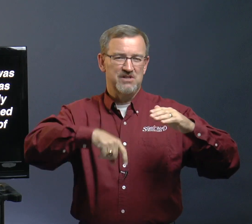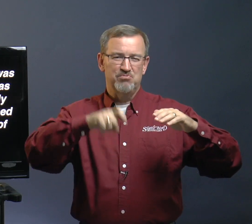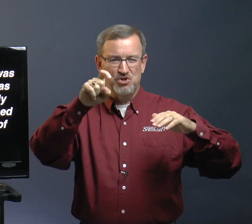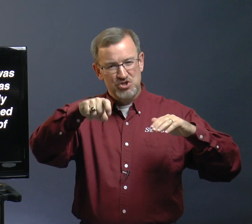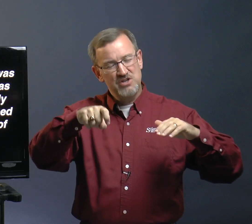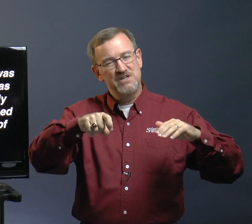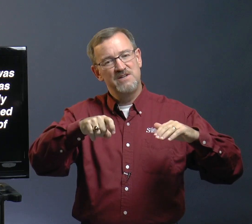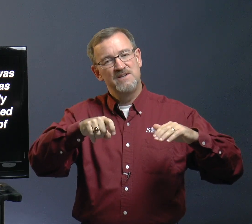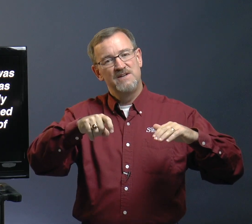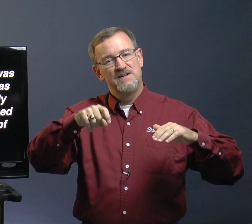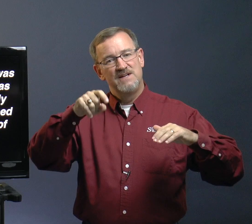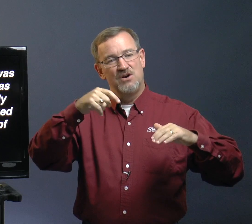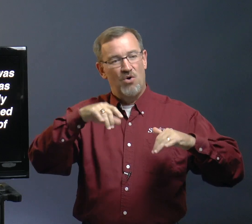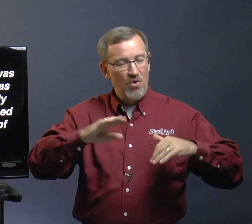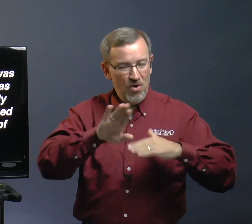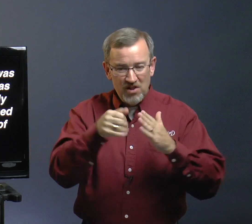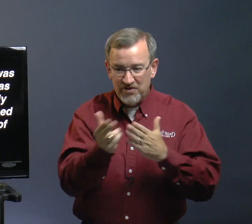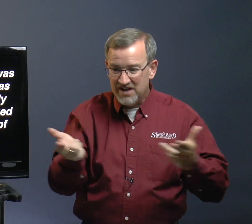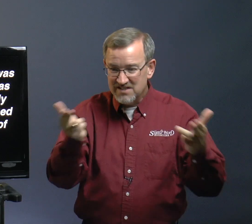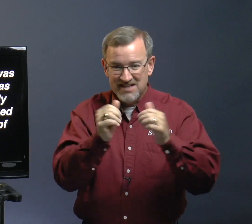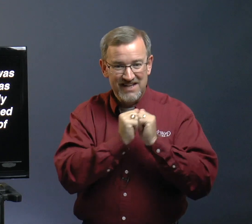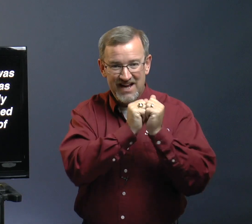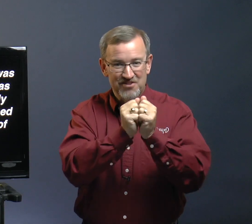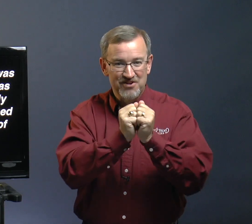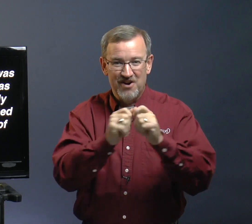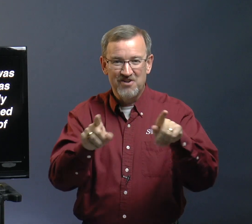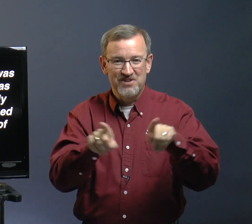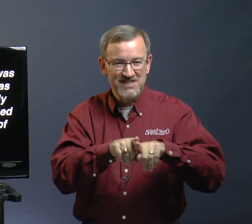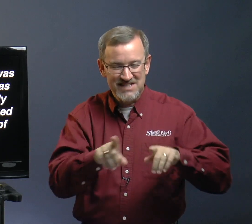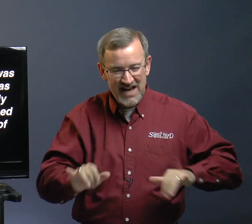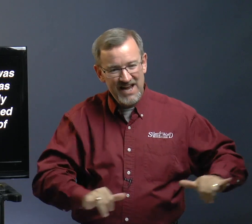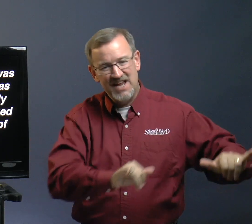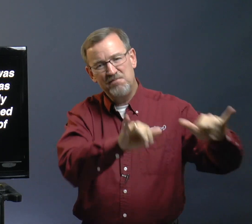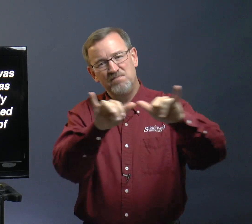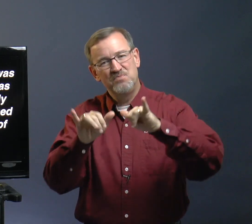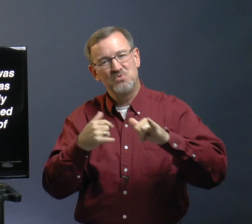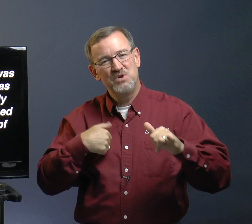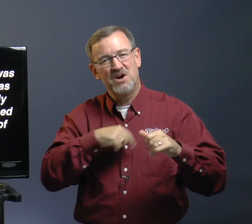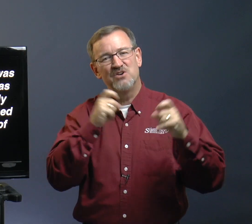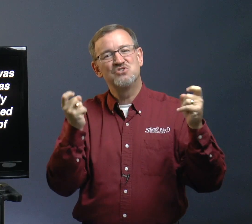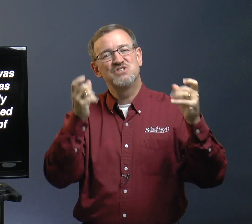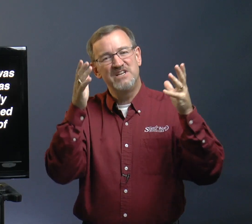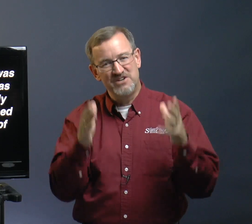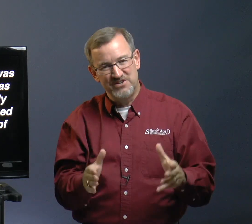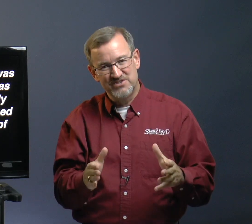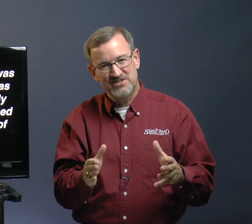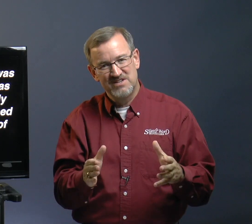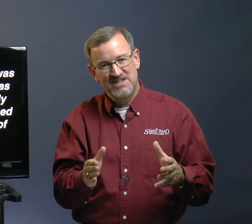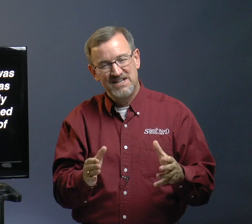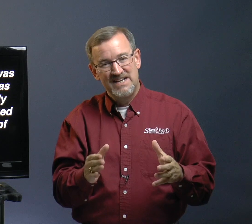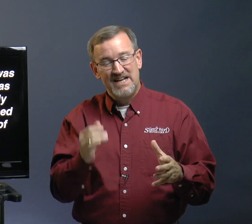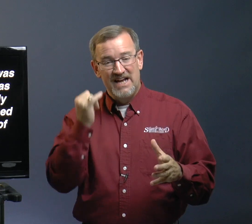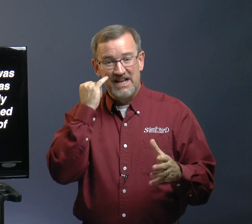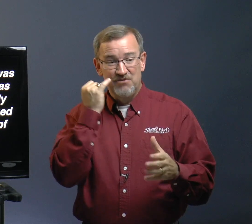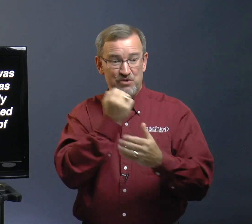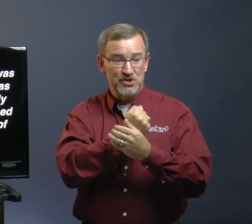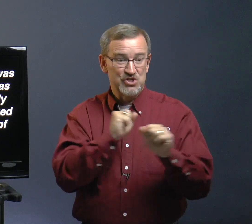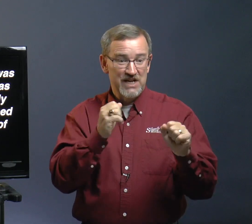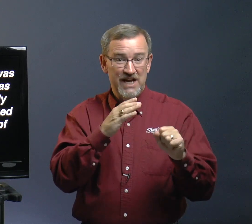we should. All of us together are the same. We are sinners. And if we are